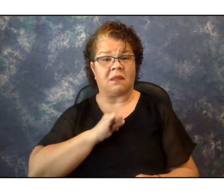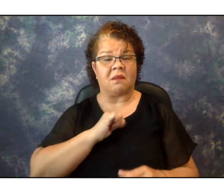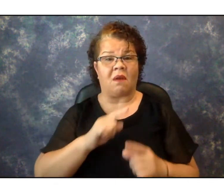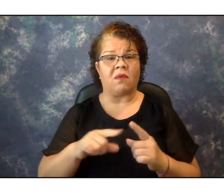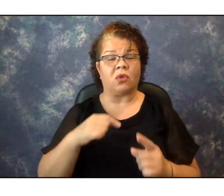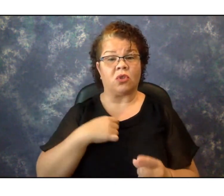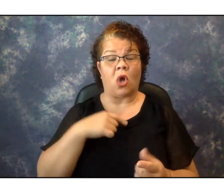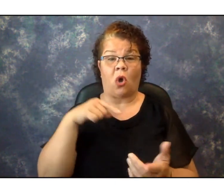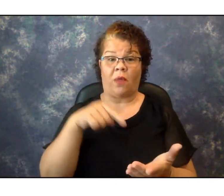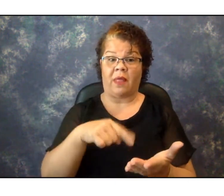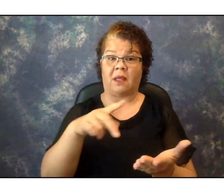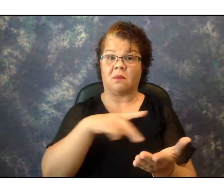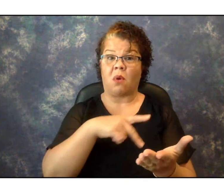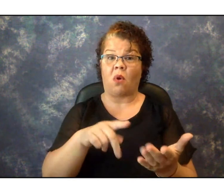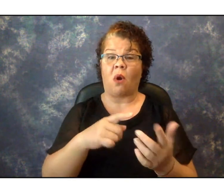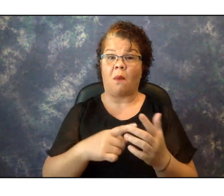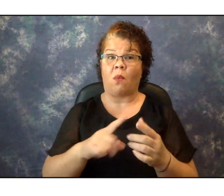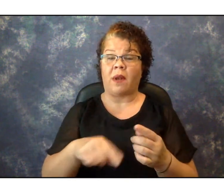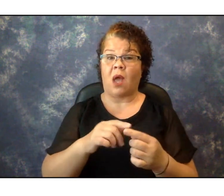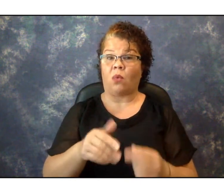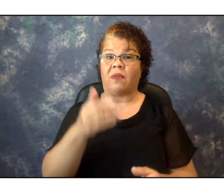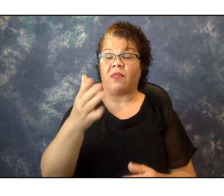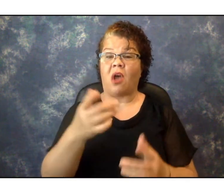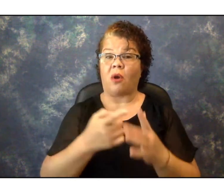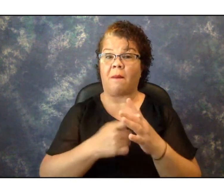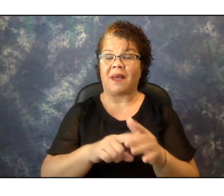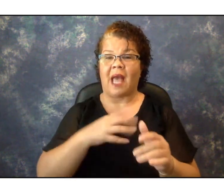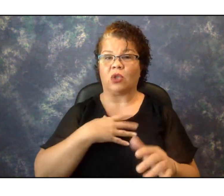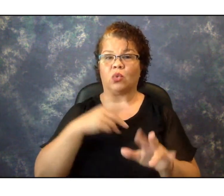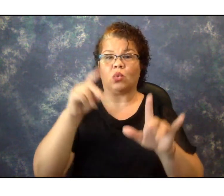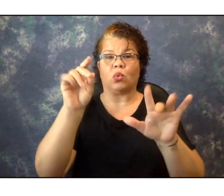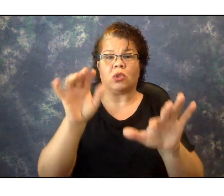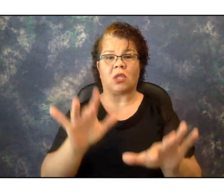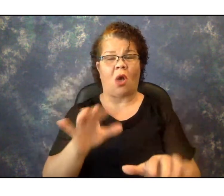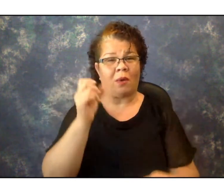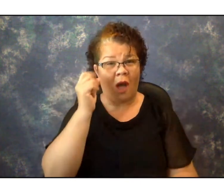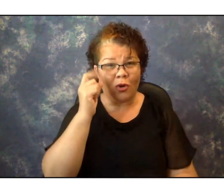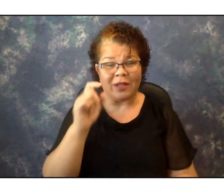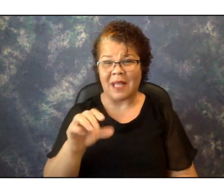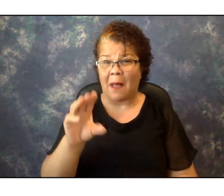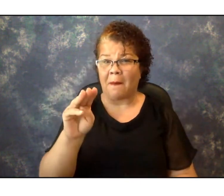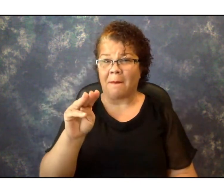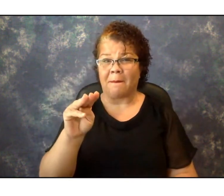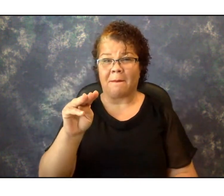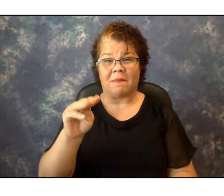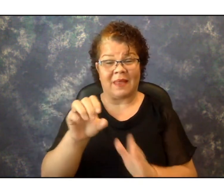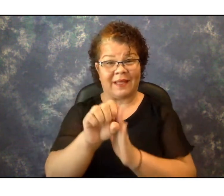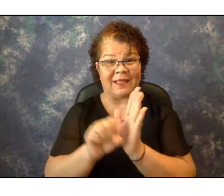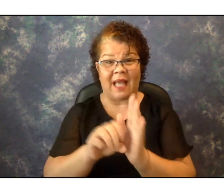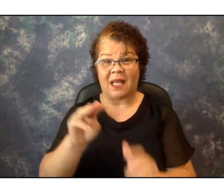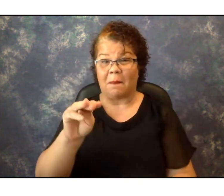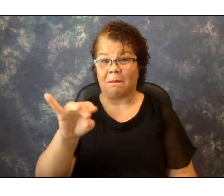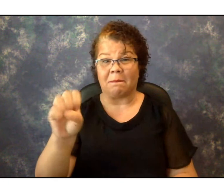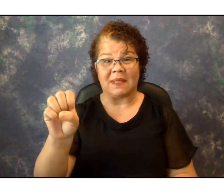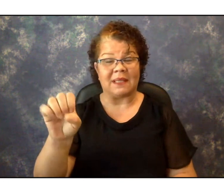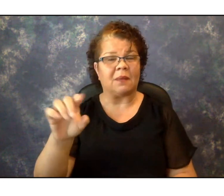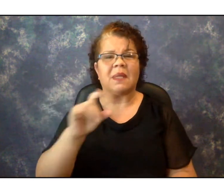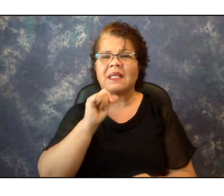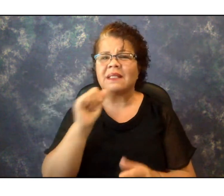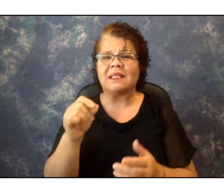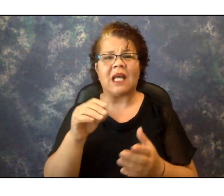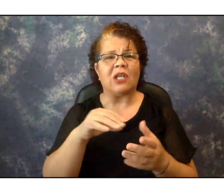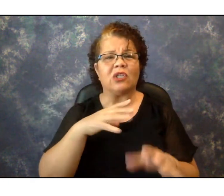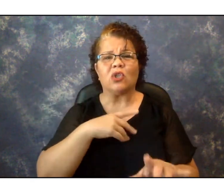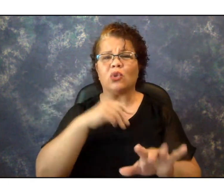to snow, and it was Mississippi. Don't snow that much, so it was a strange, ghostly effect that you'll